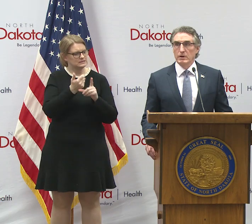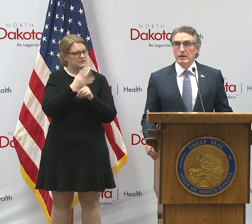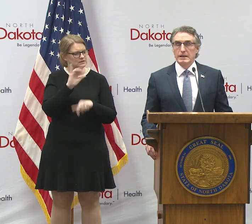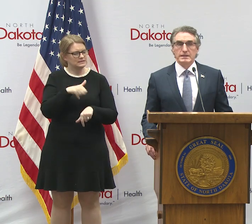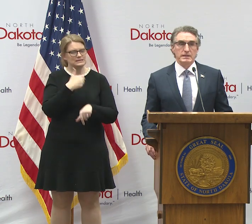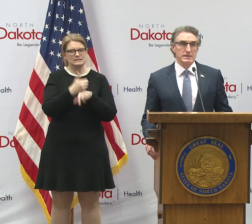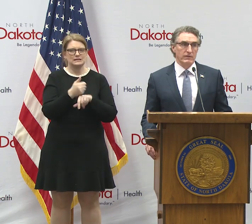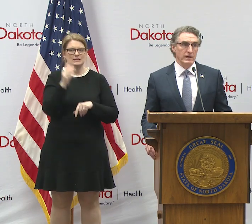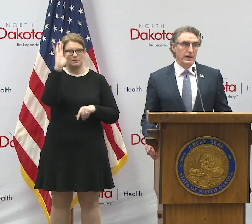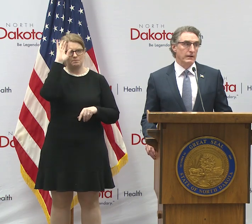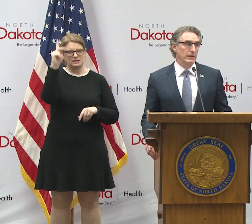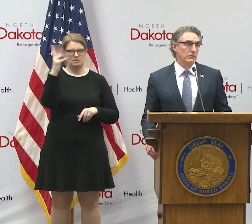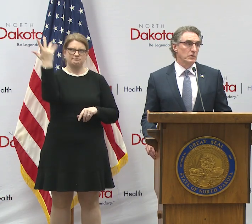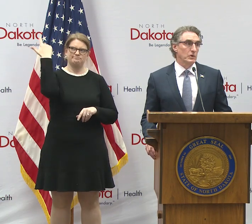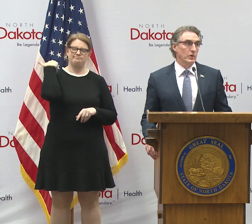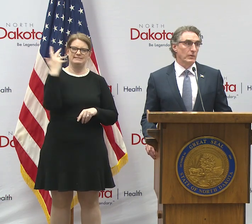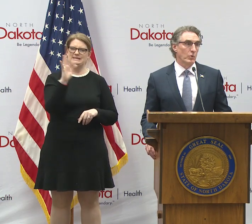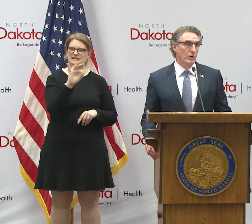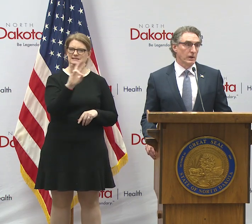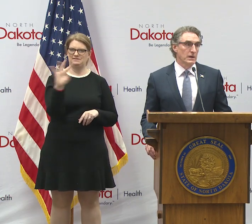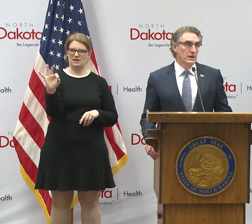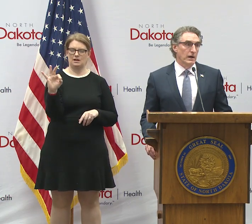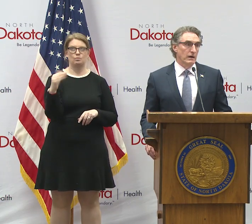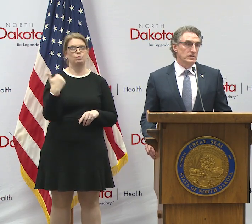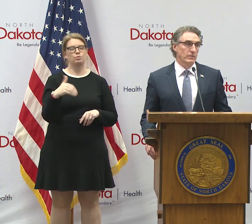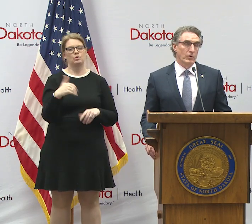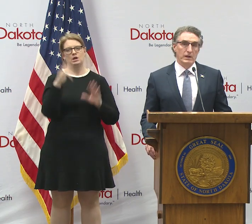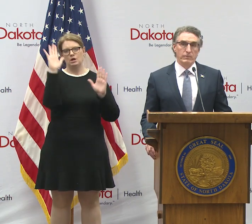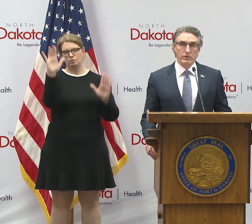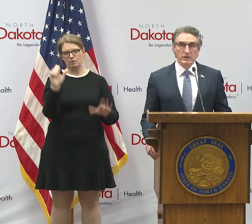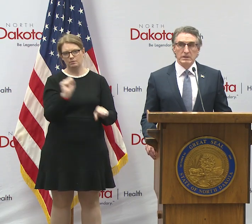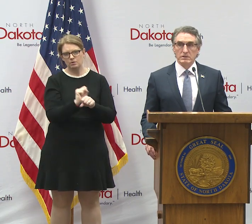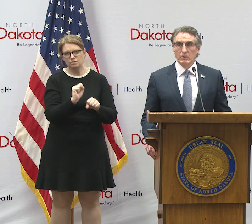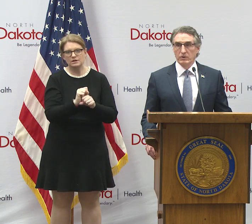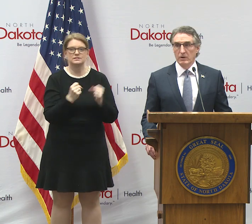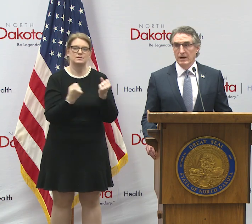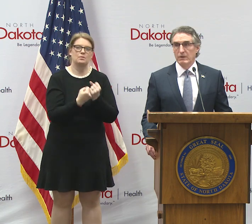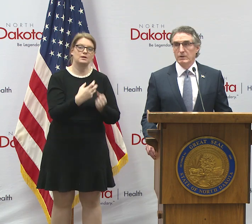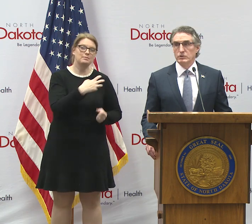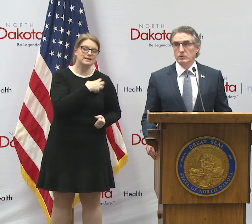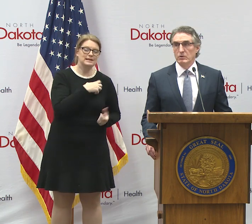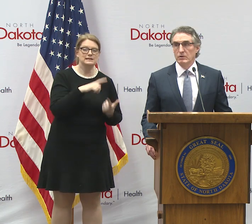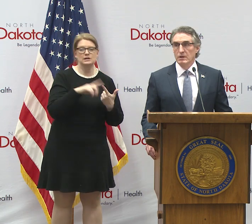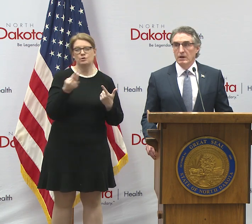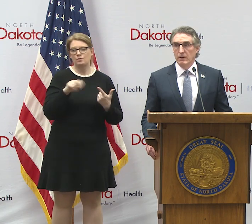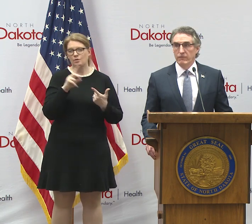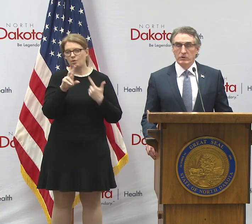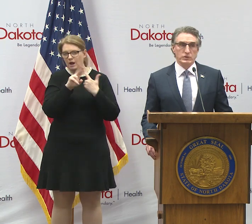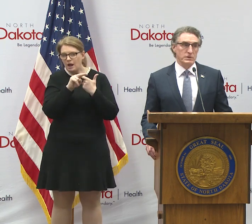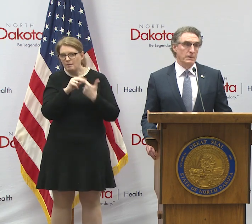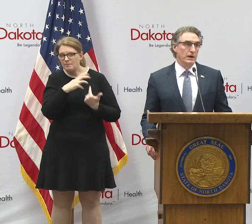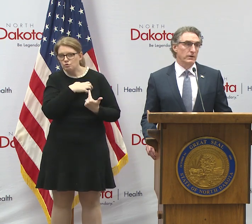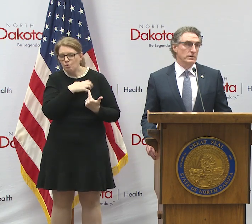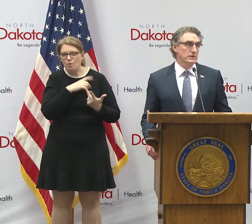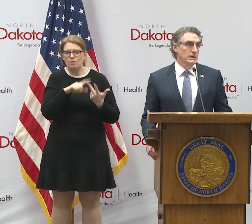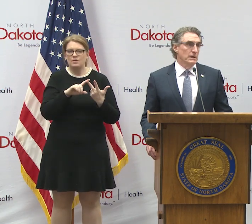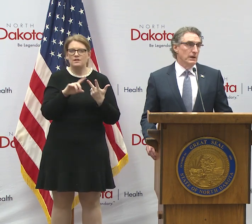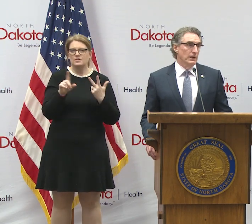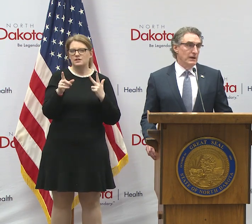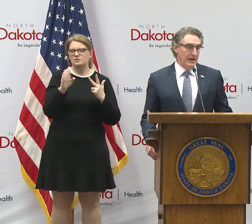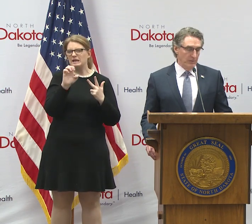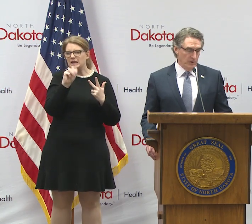here in Bismarck in 1979, and they do incredible work supporting police, North Dakota Highway Patrol, first